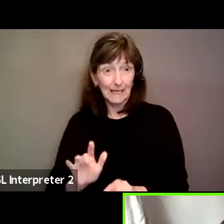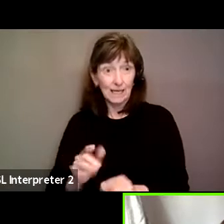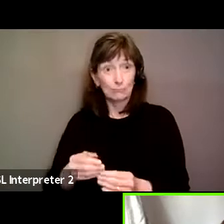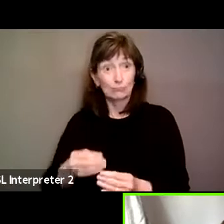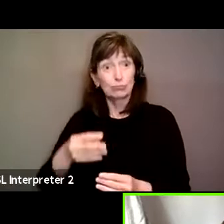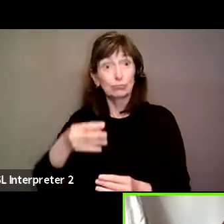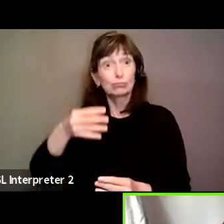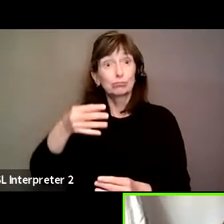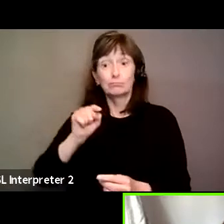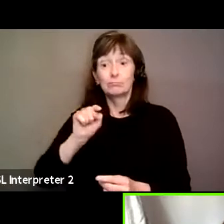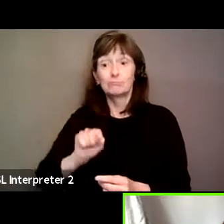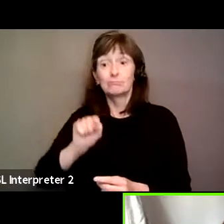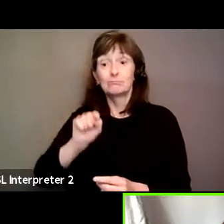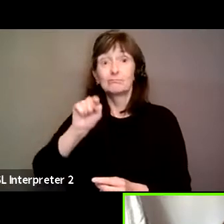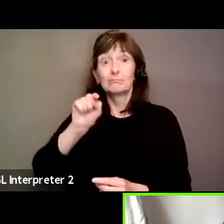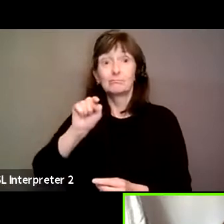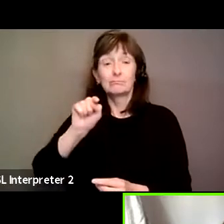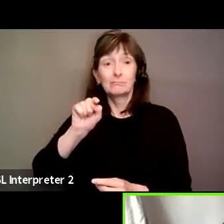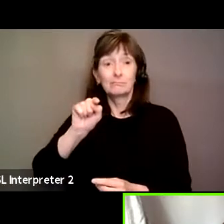to say